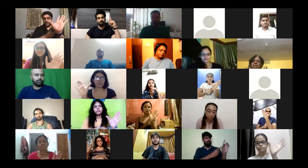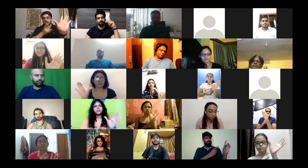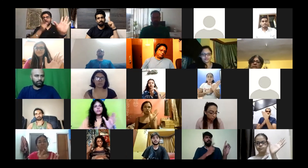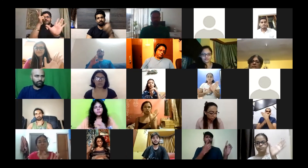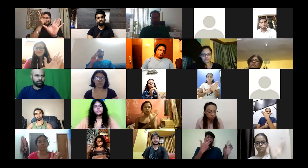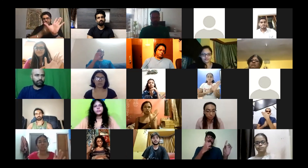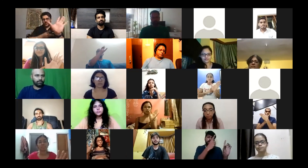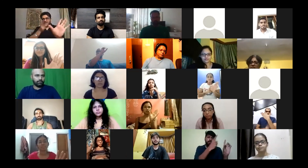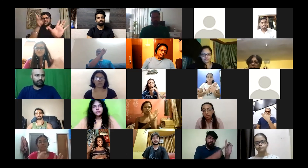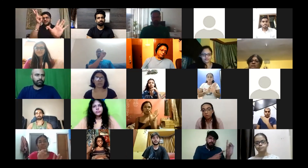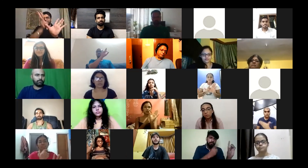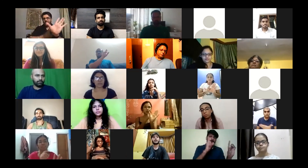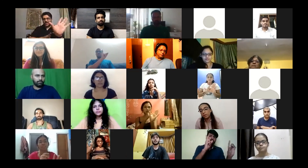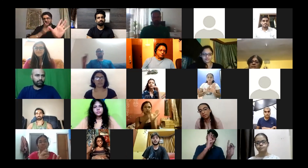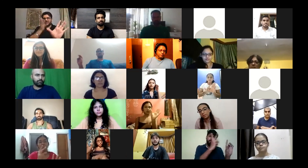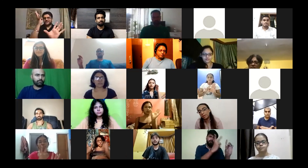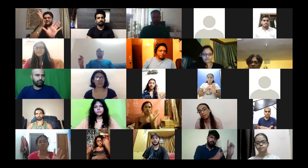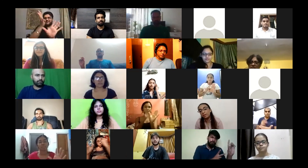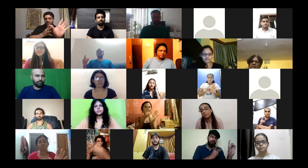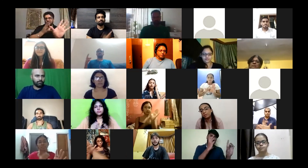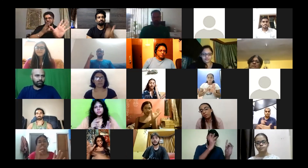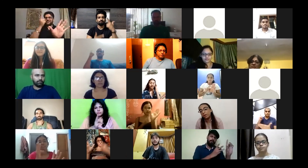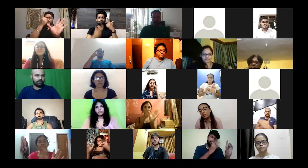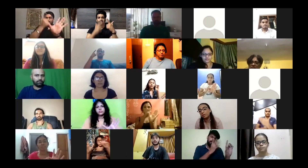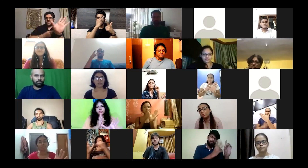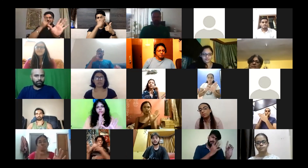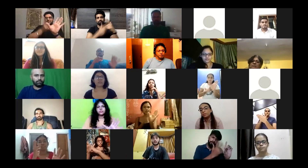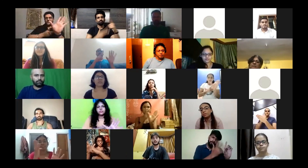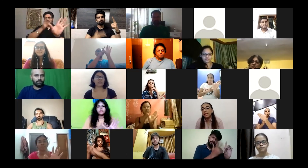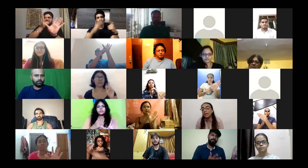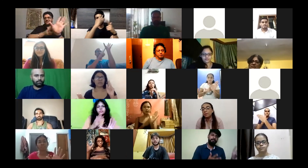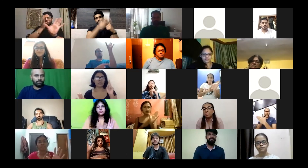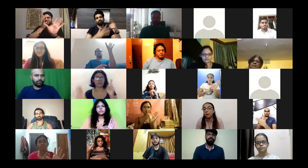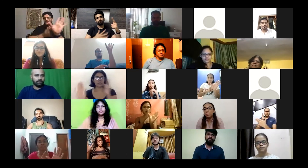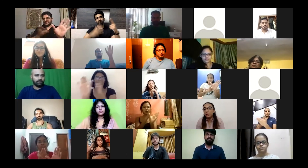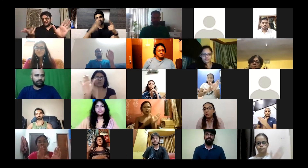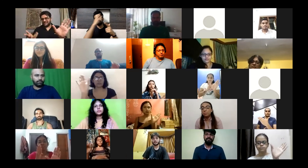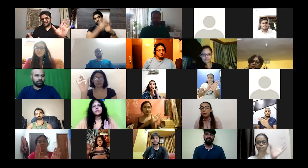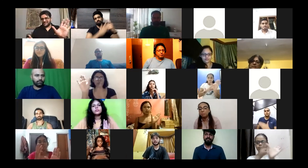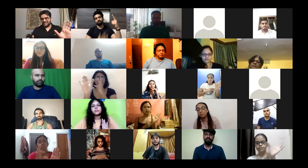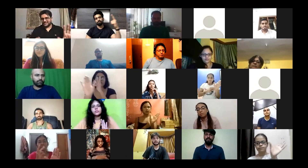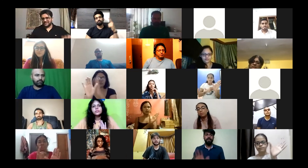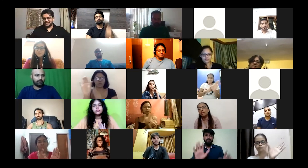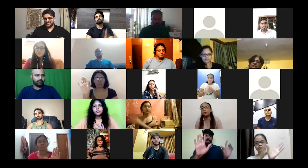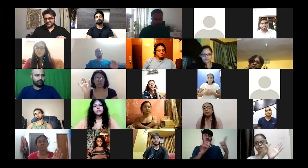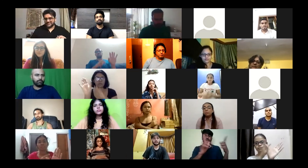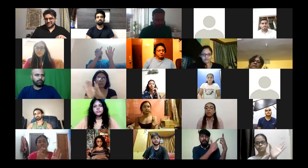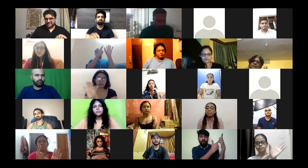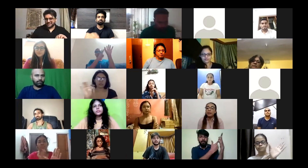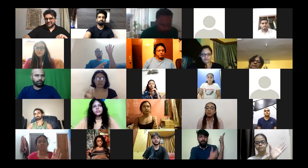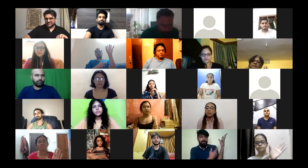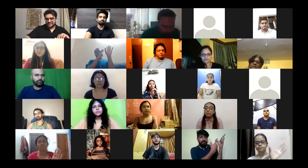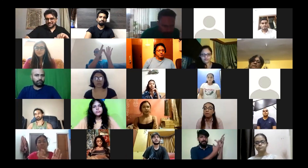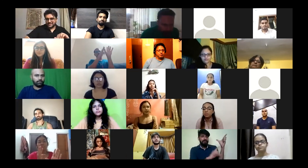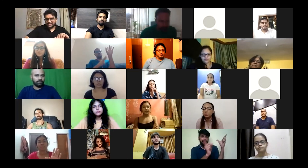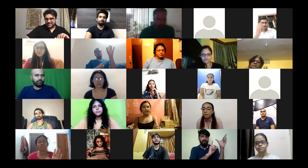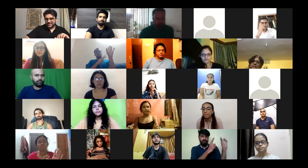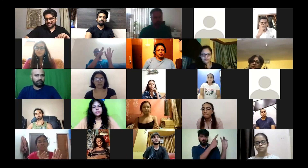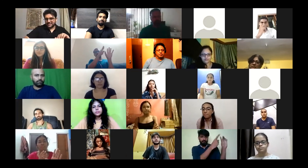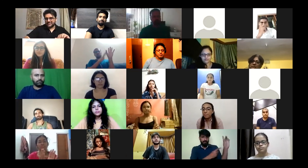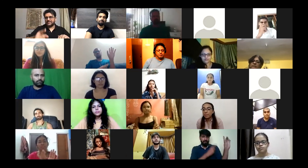year. 2 years, 3 years, 4 years. So just like in 1 week, 1 month, you would keep adding your